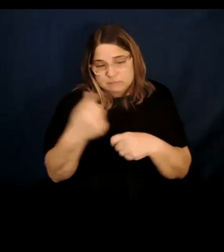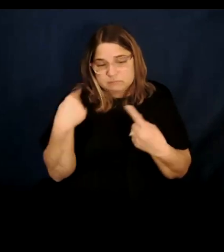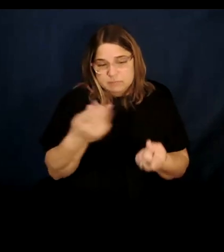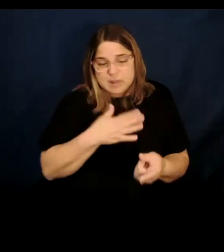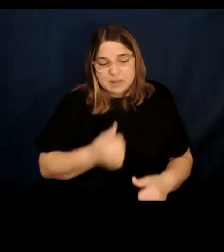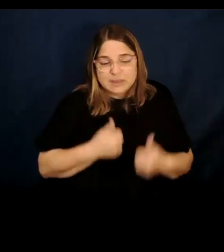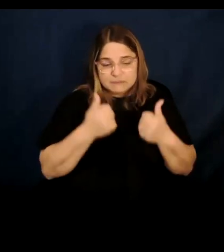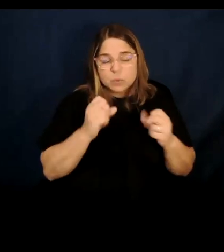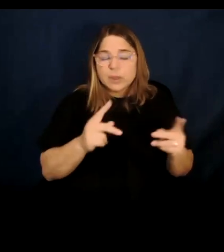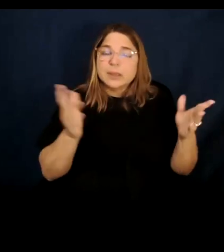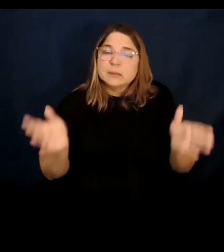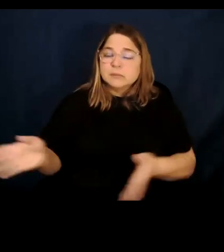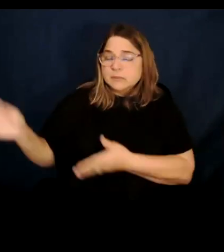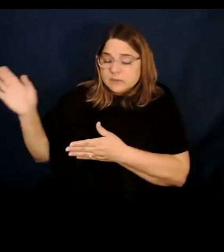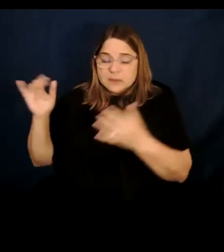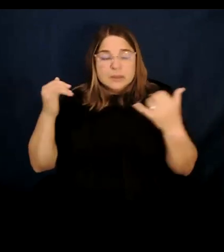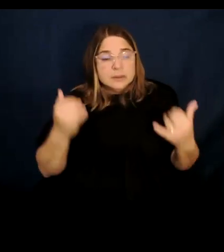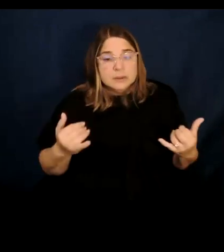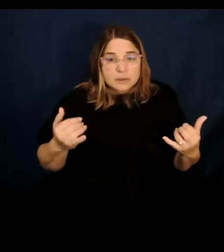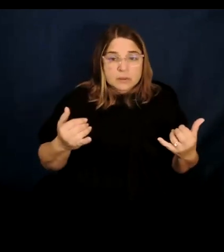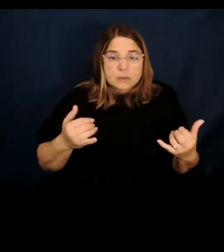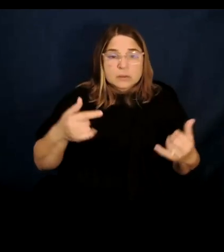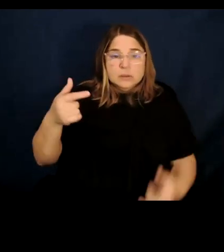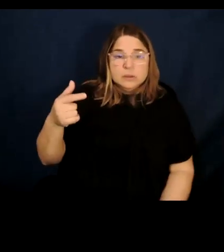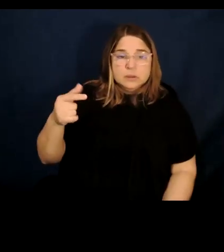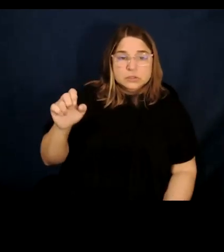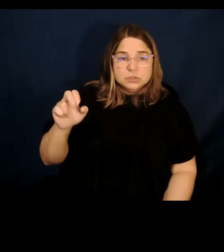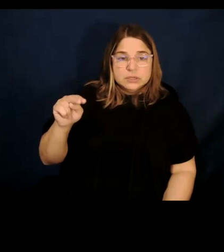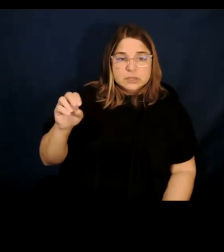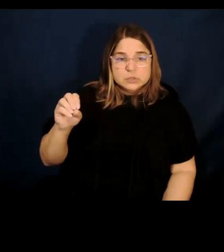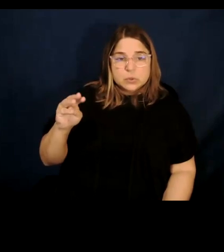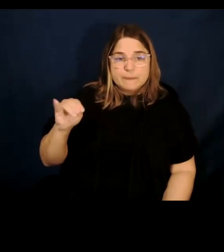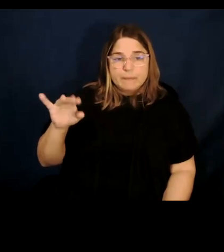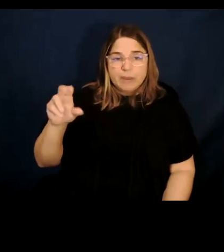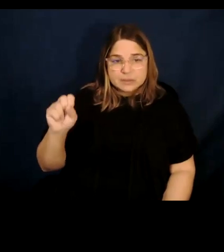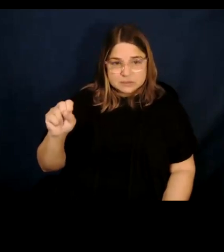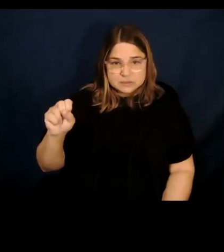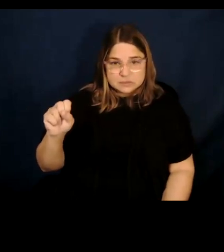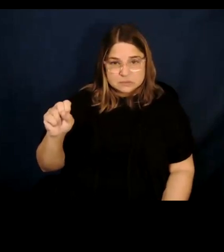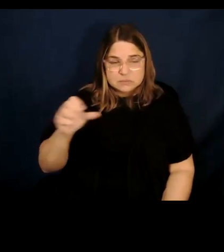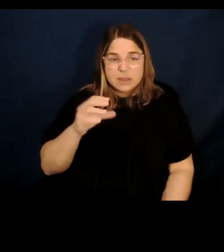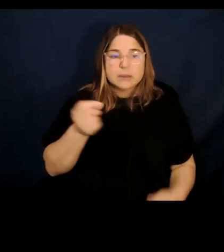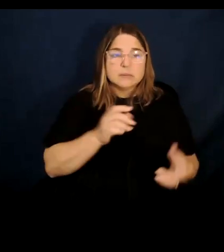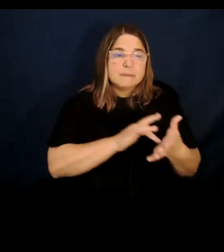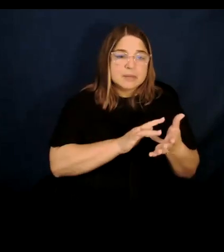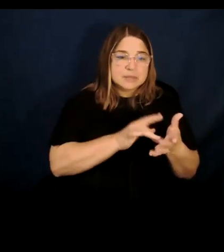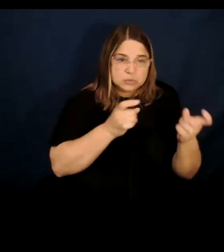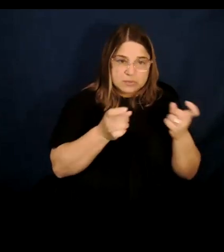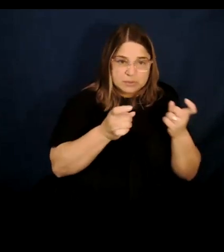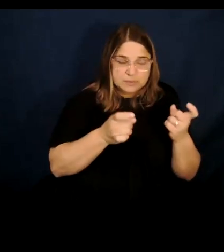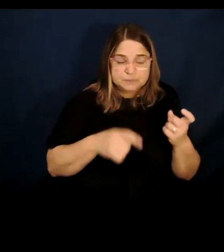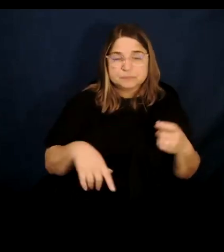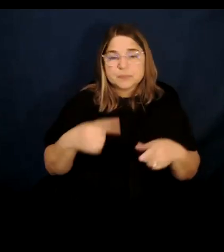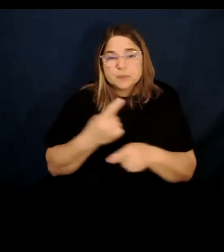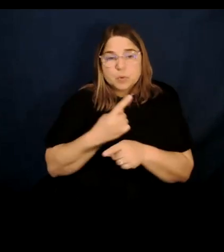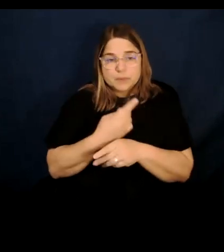way, let's talk a little bit about genomics and medication management. The appropriate use